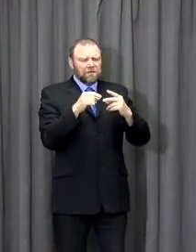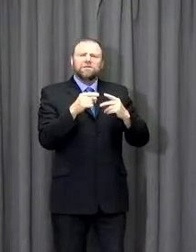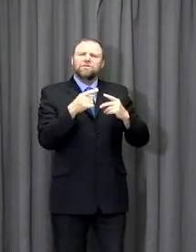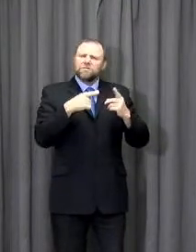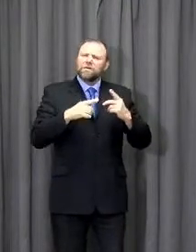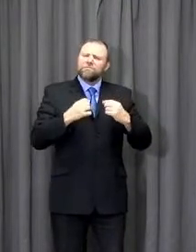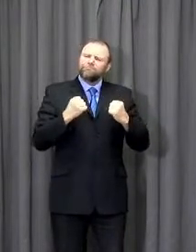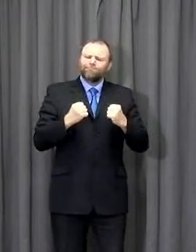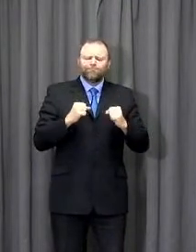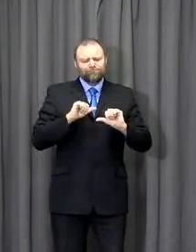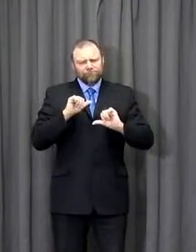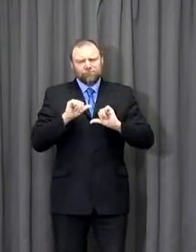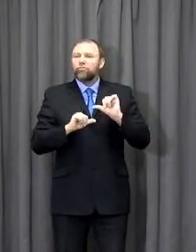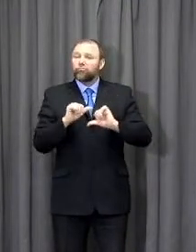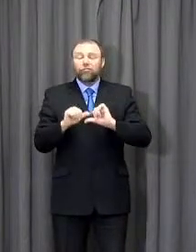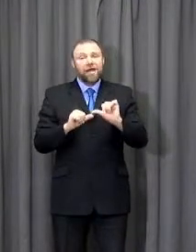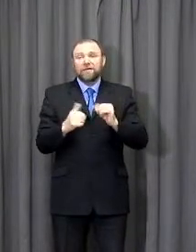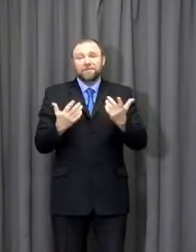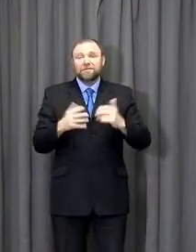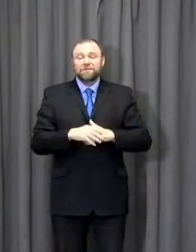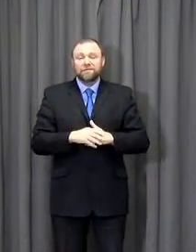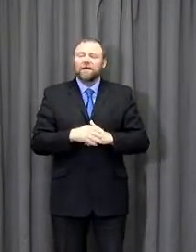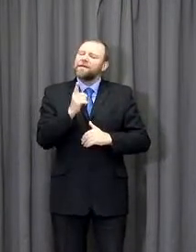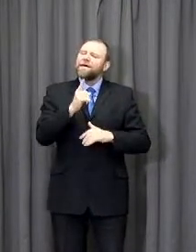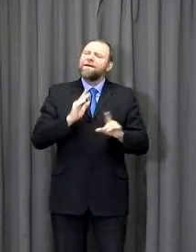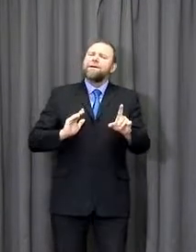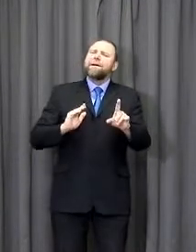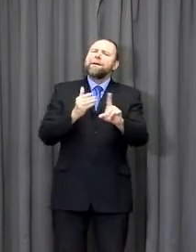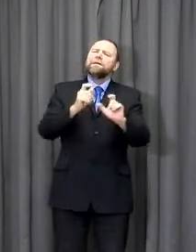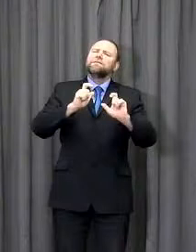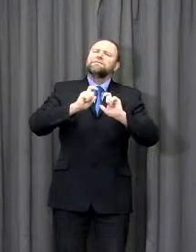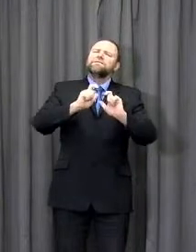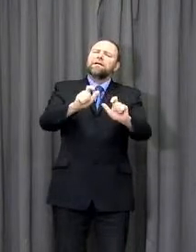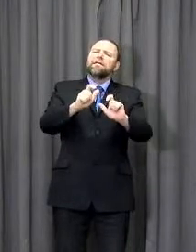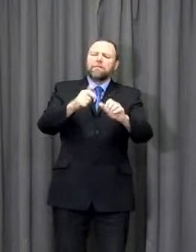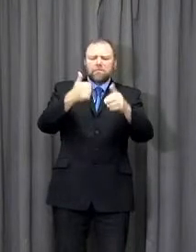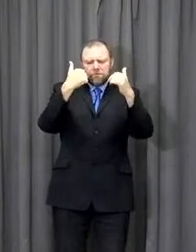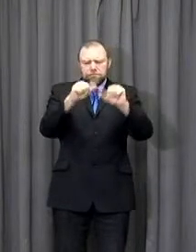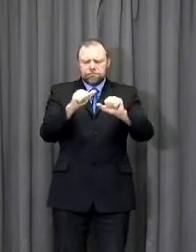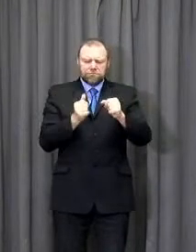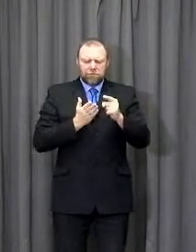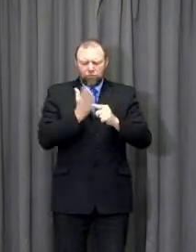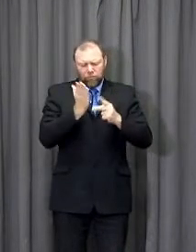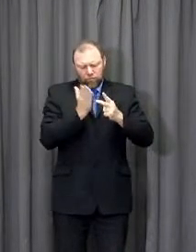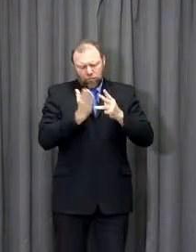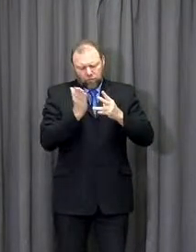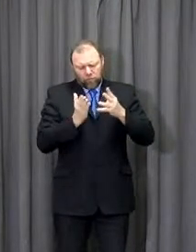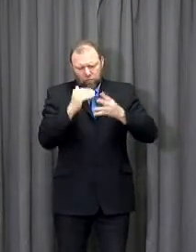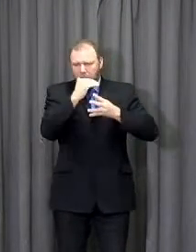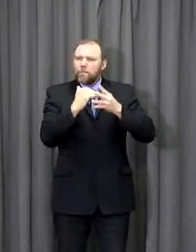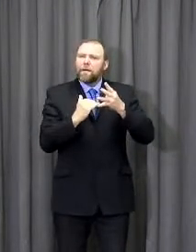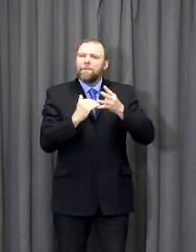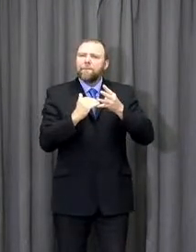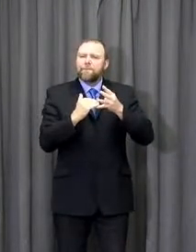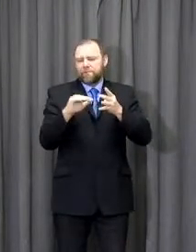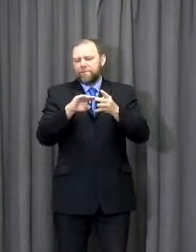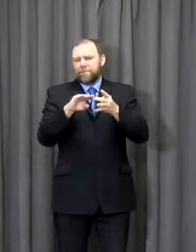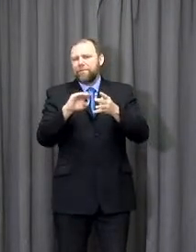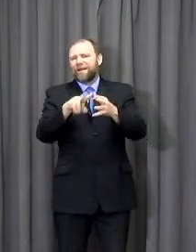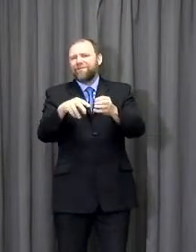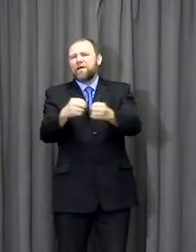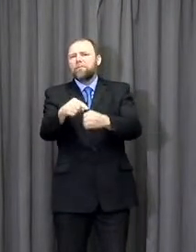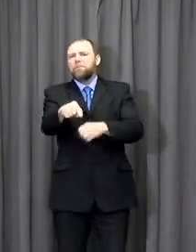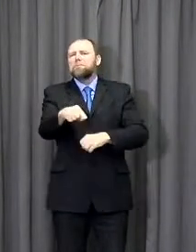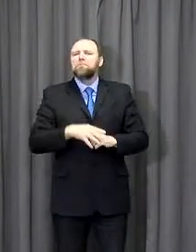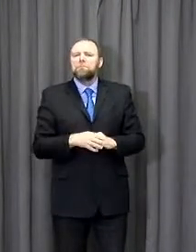solid progress on those, and the intention still remains to get through all of those first 4 priority groups by the middle of February,